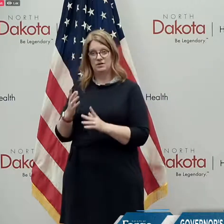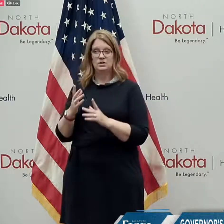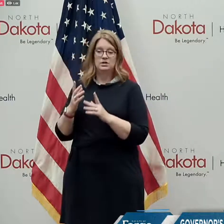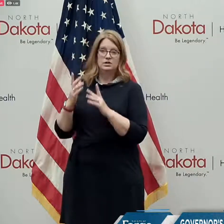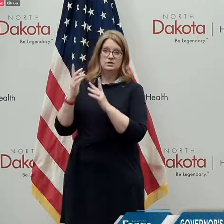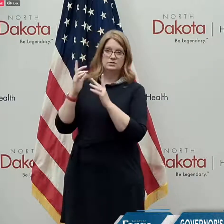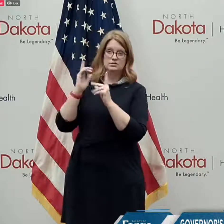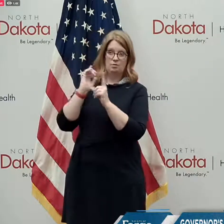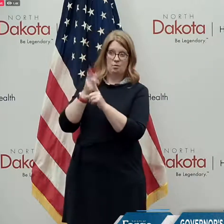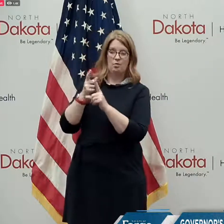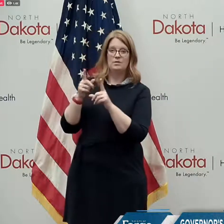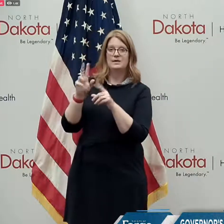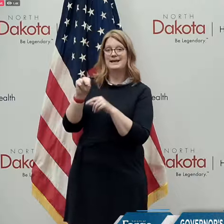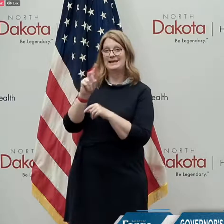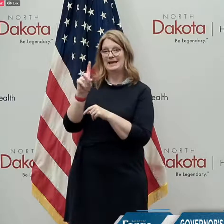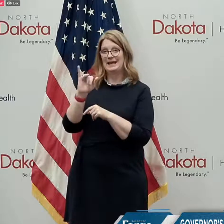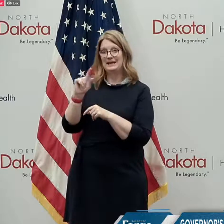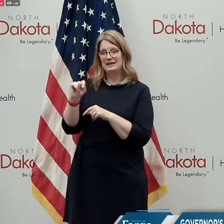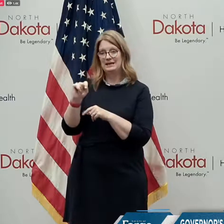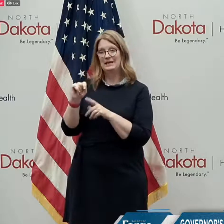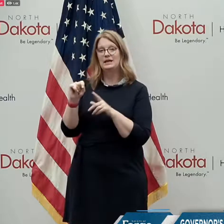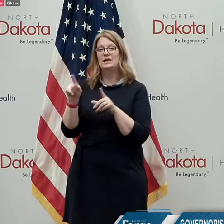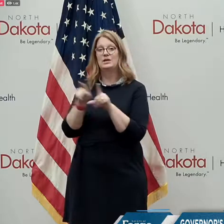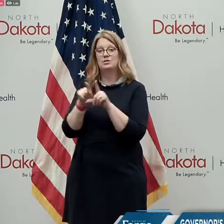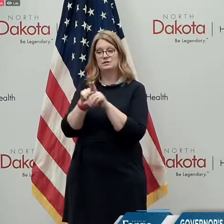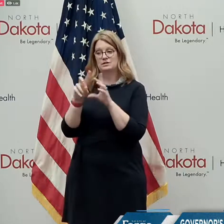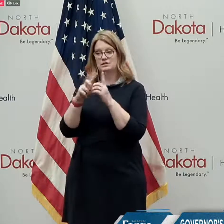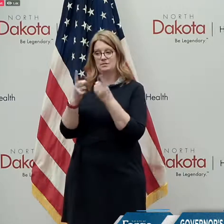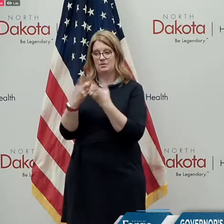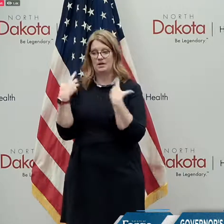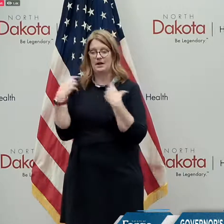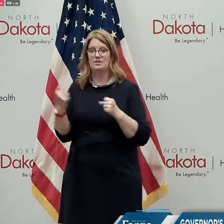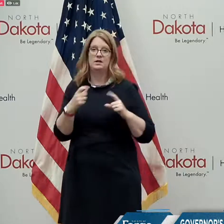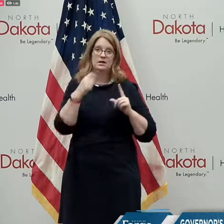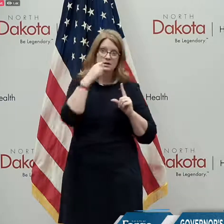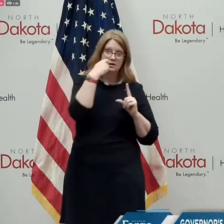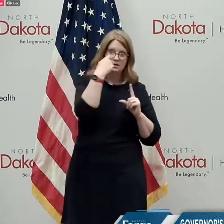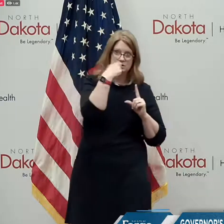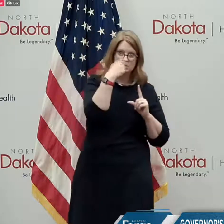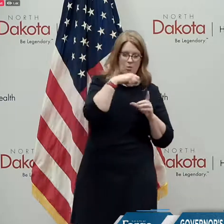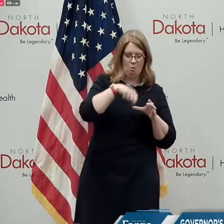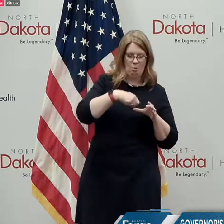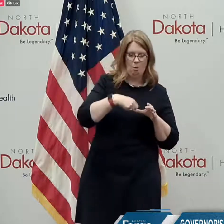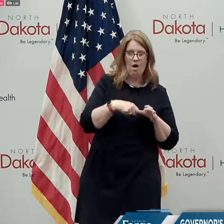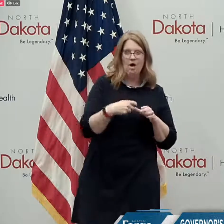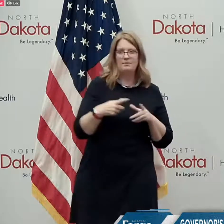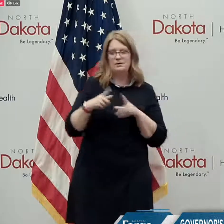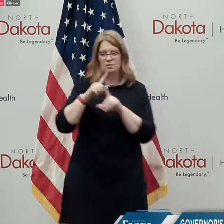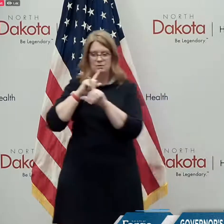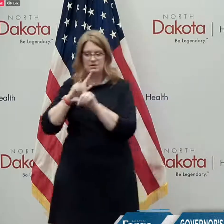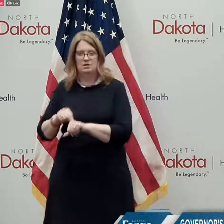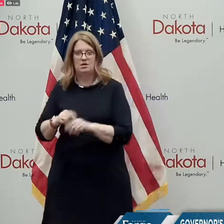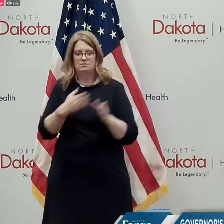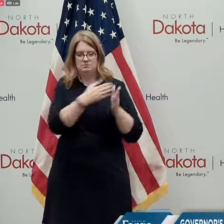and the Department of Health, is 48 hours from the time of swab to the result rendering.